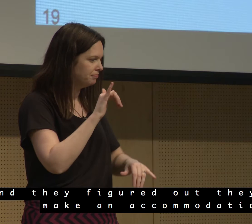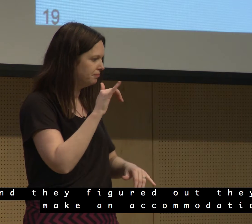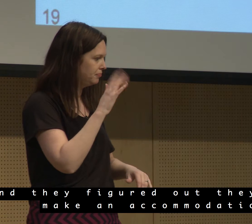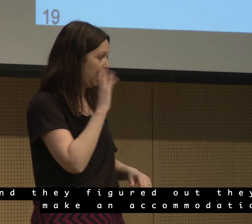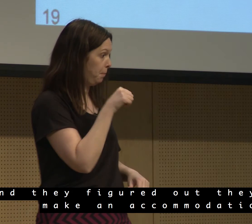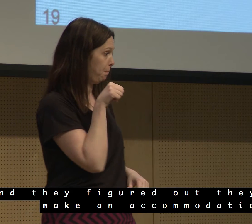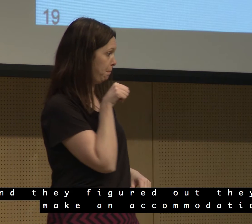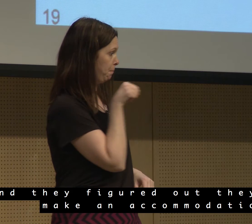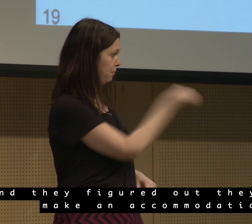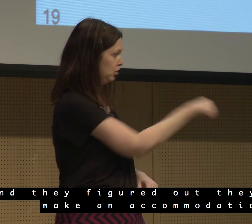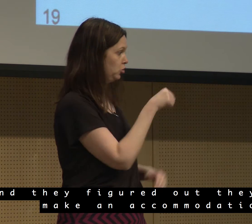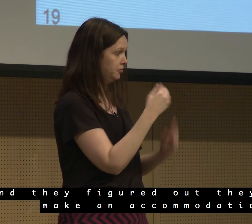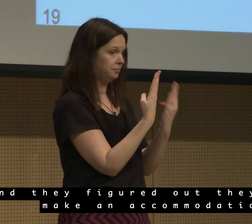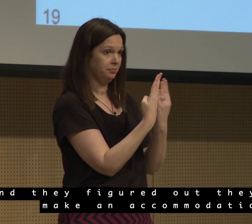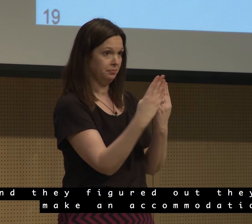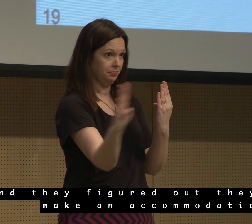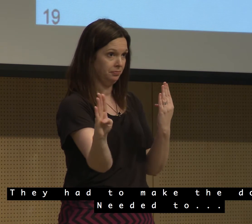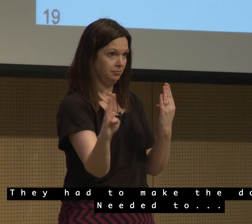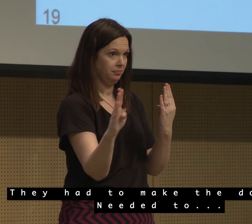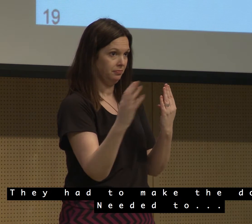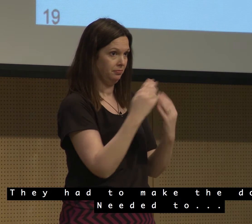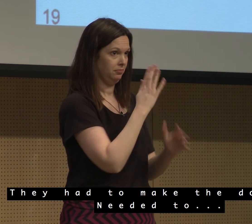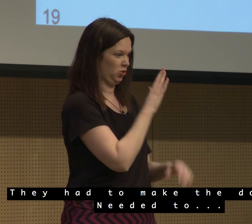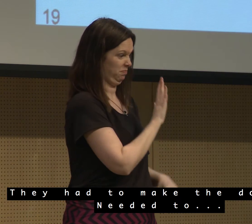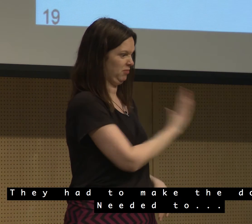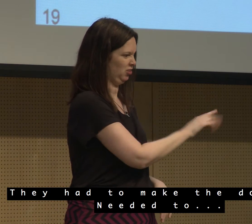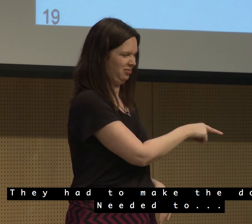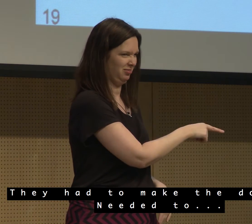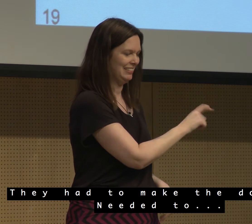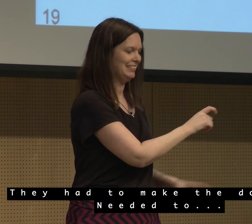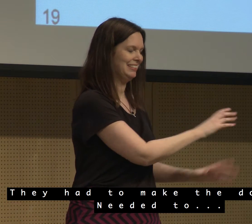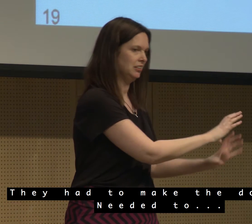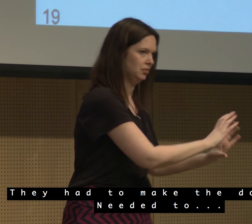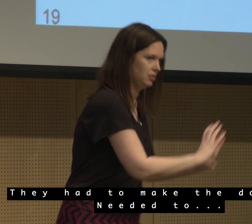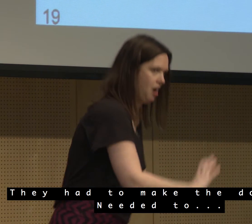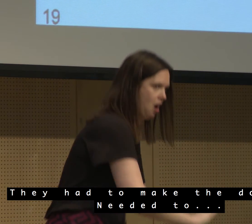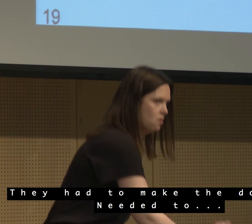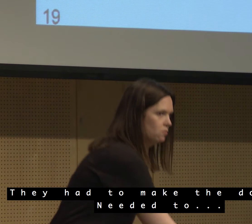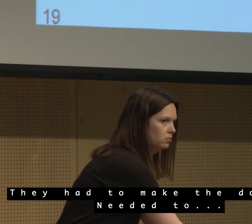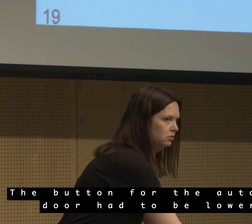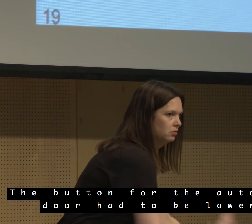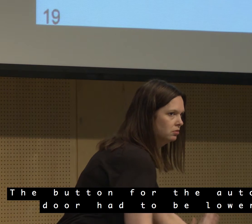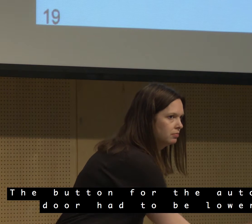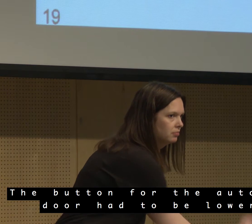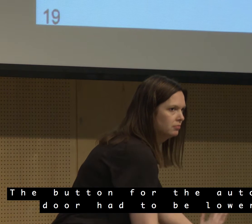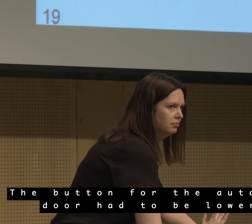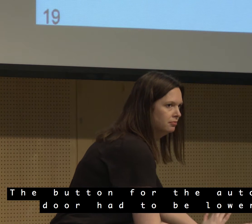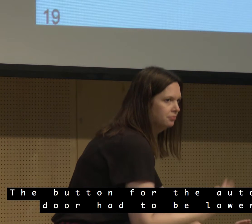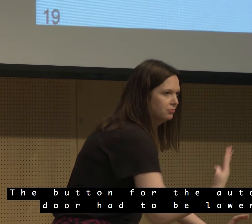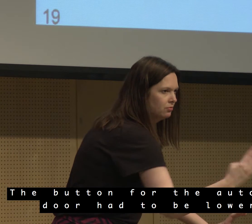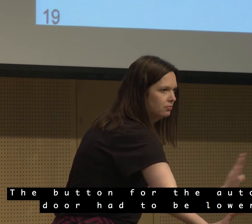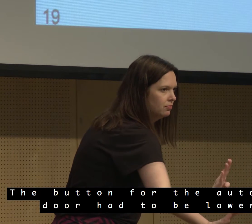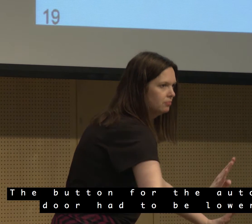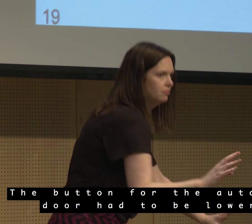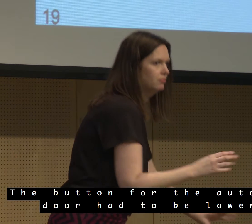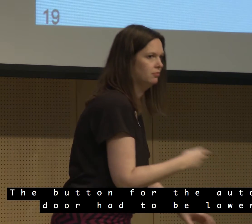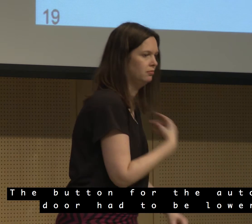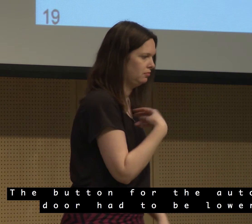make an accommodation. They had to make the door the button for the automatic door had to be